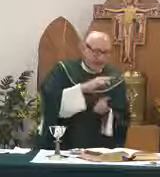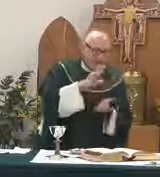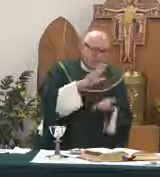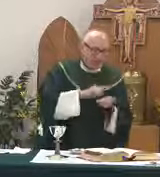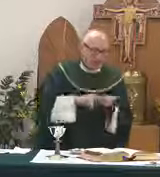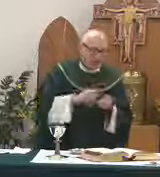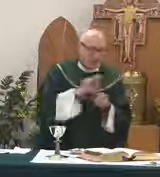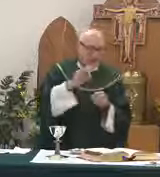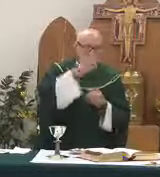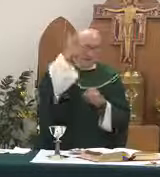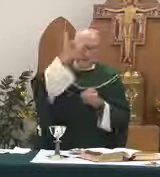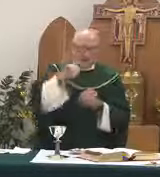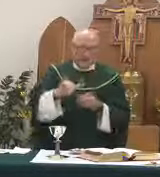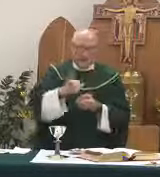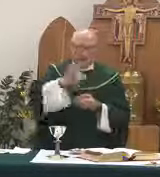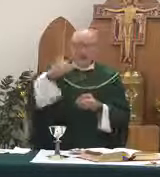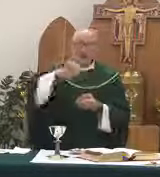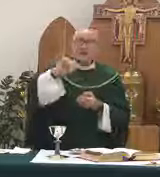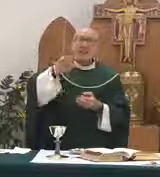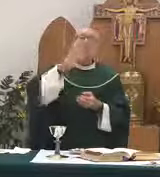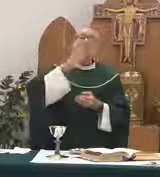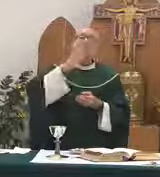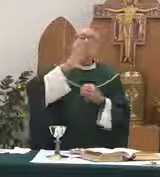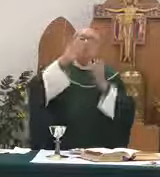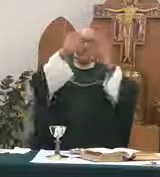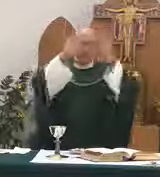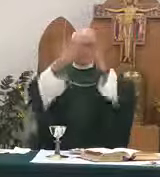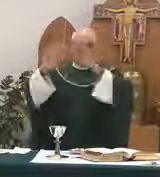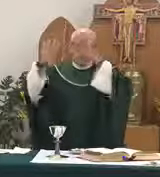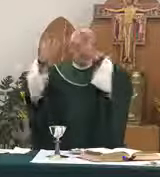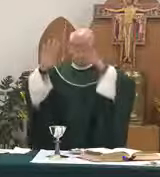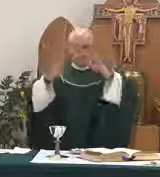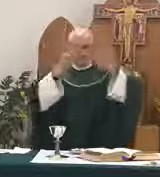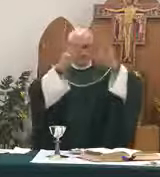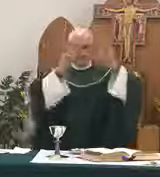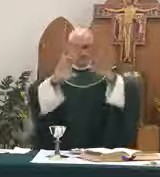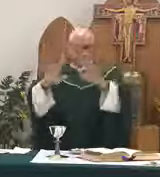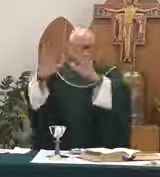Sending down your Spirit upon them like the dewfall,